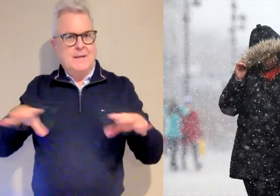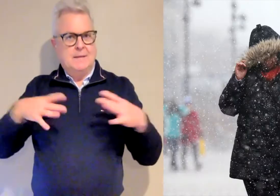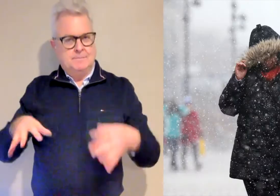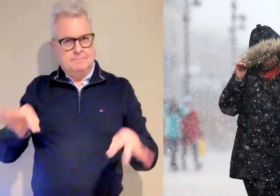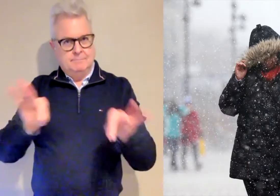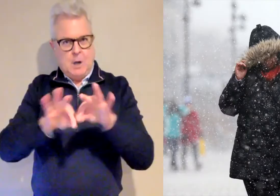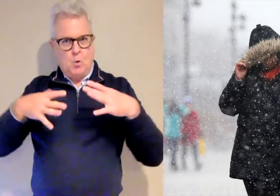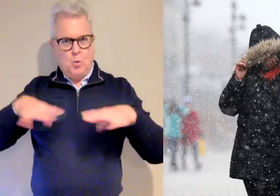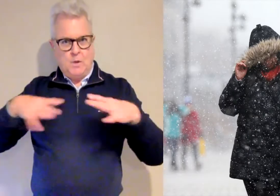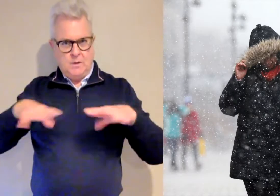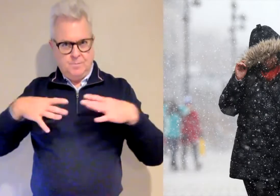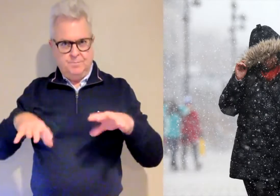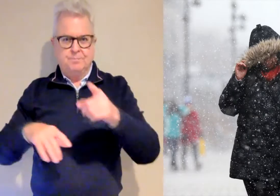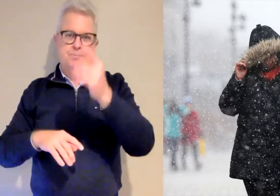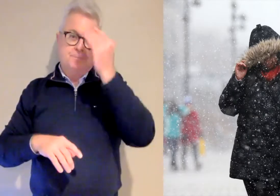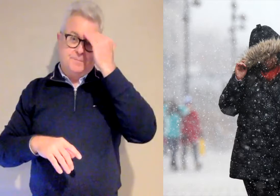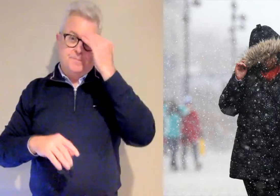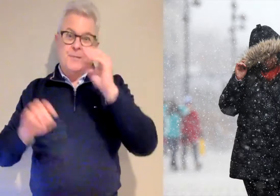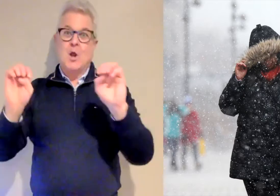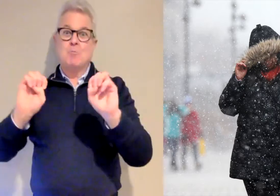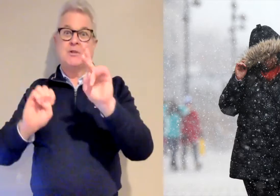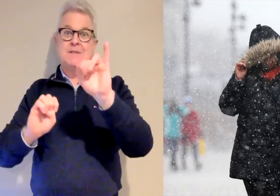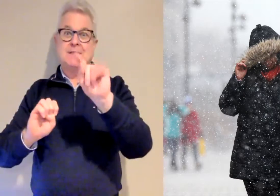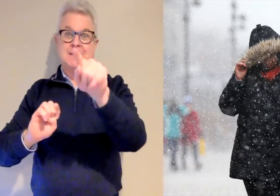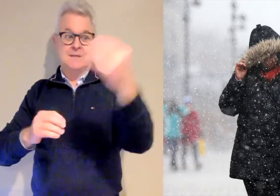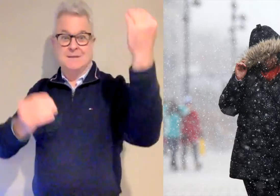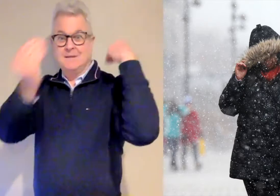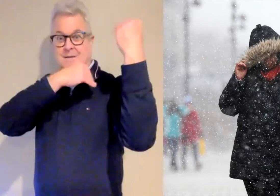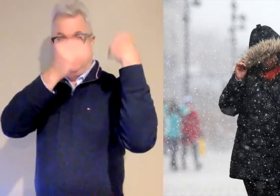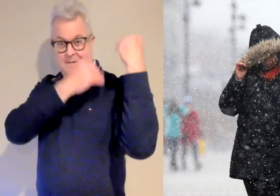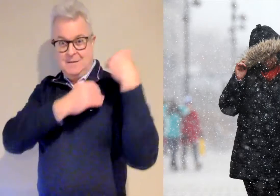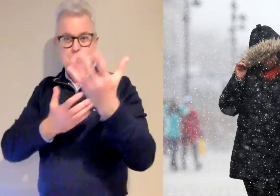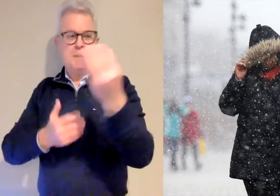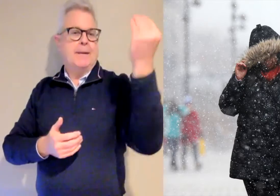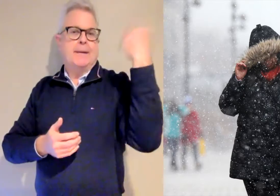Okay. Another thing that's very important to consider is clothing. So as you